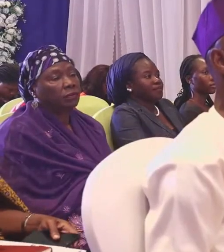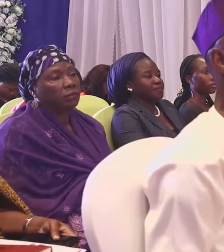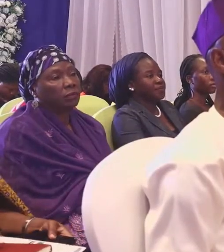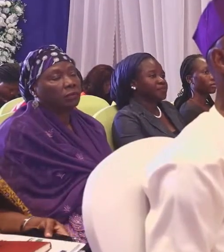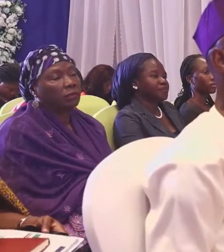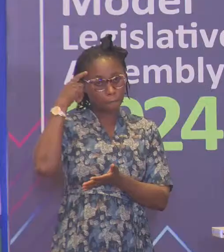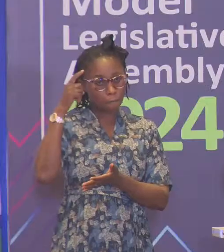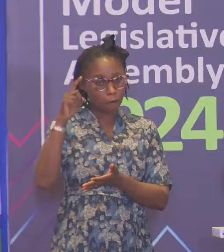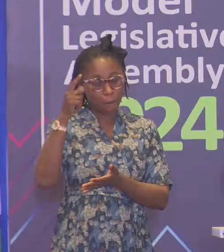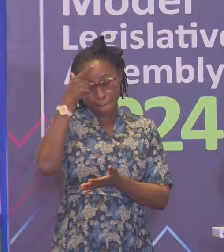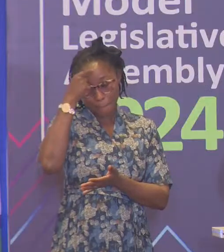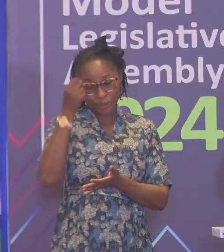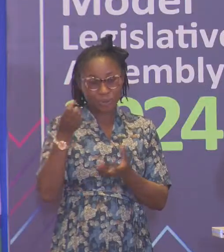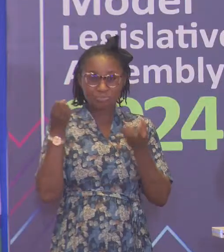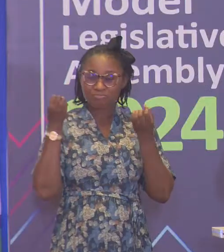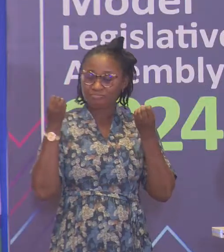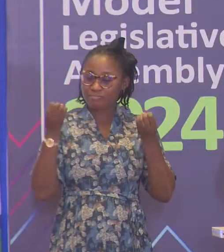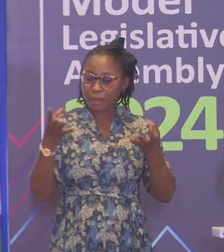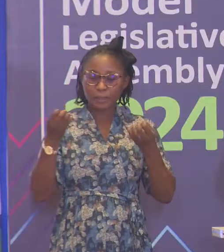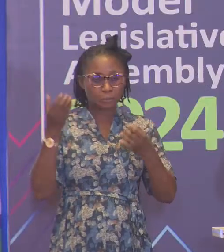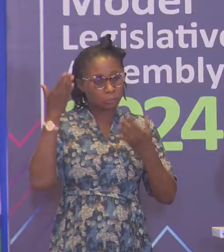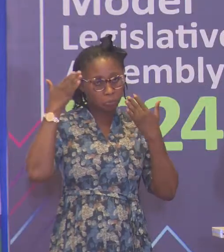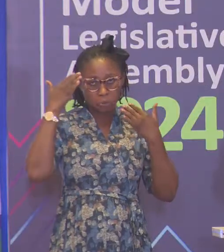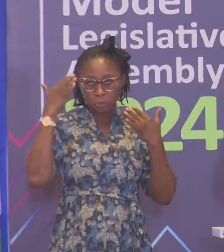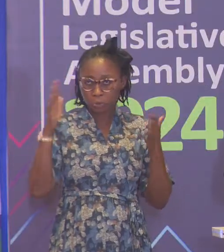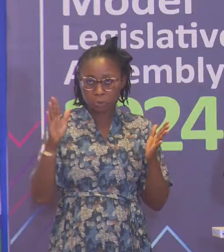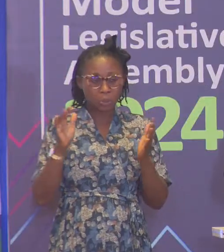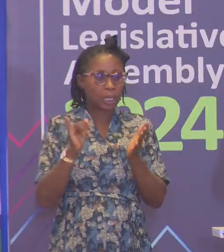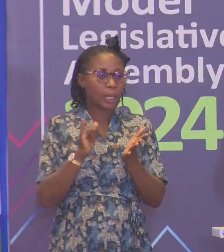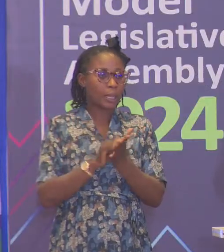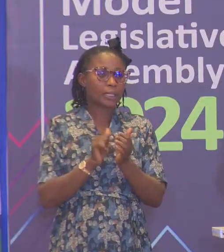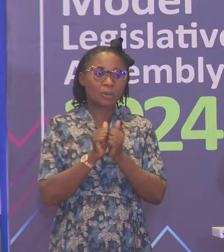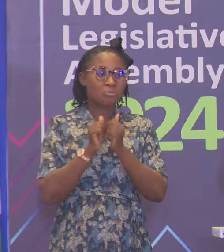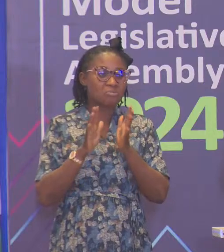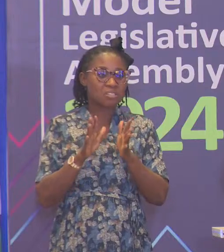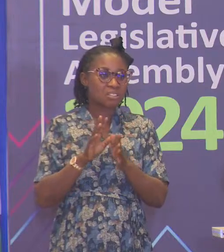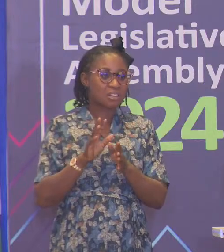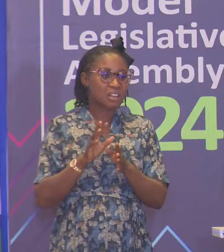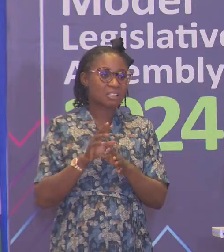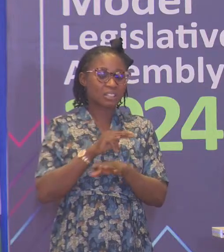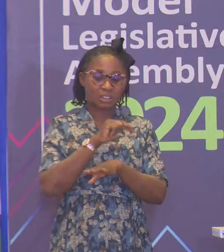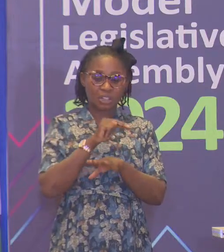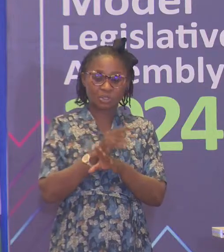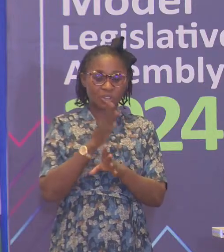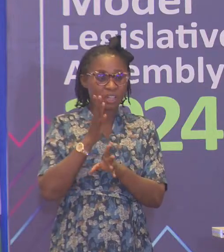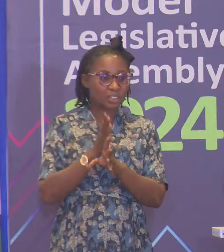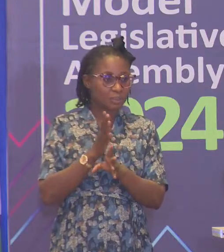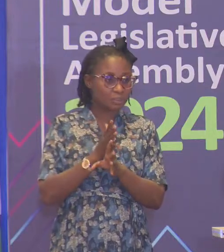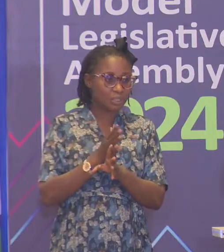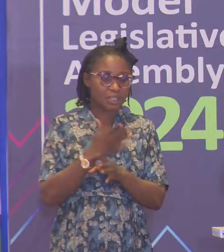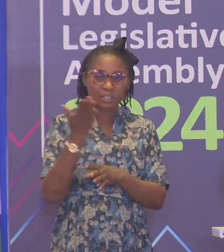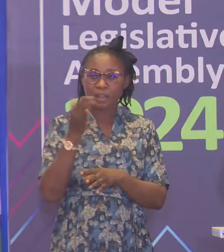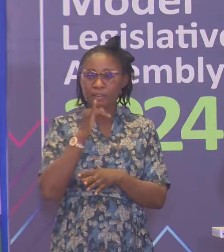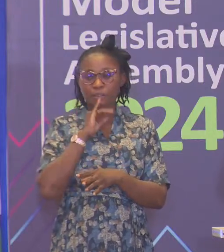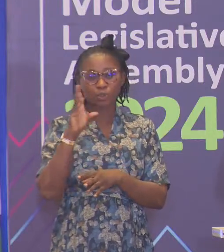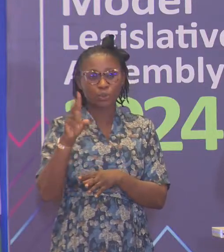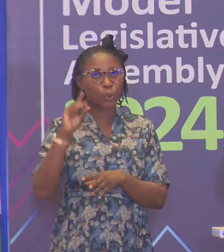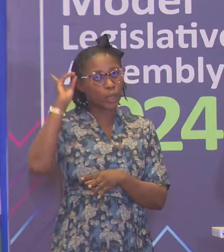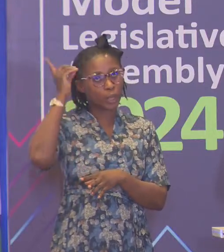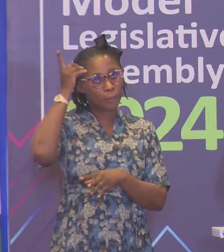Because many do not know that without National Assembly, there is no democracy. And because we've had so